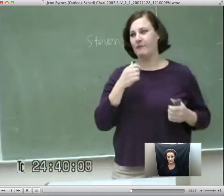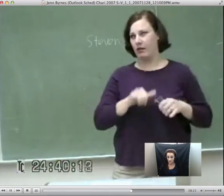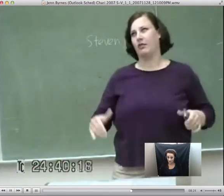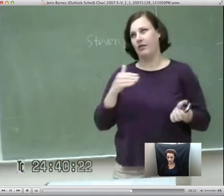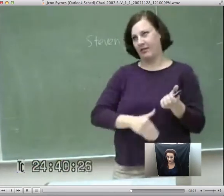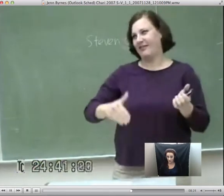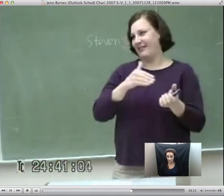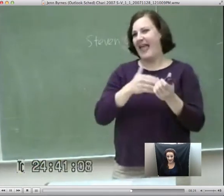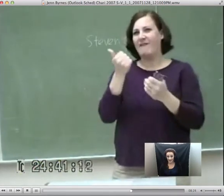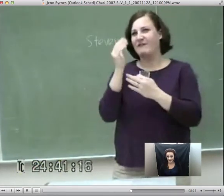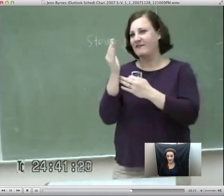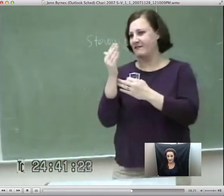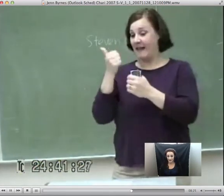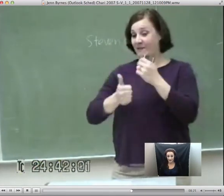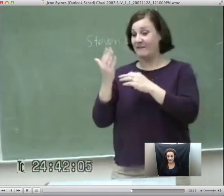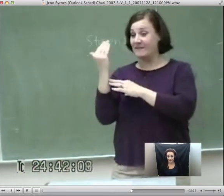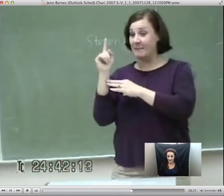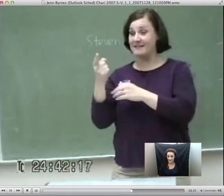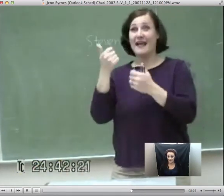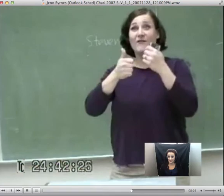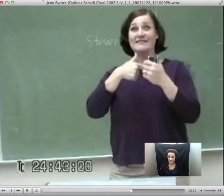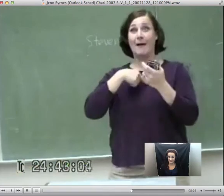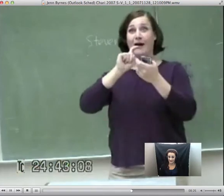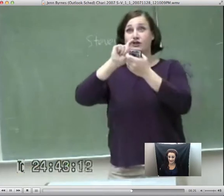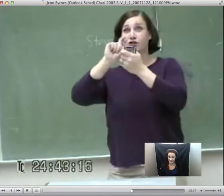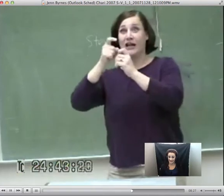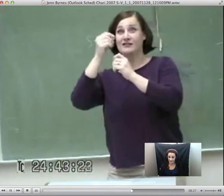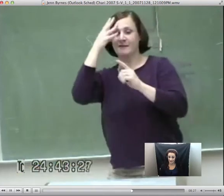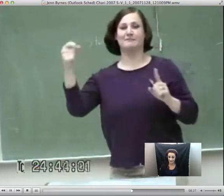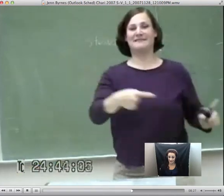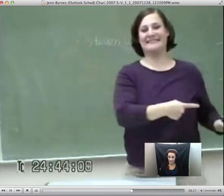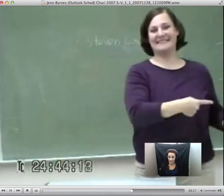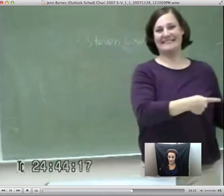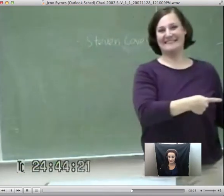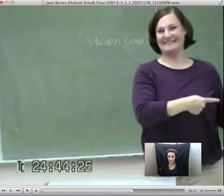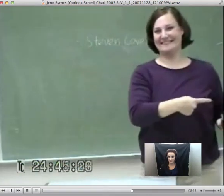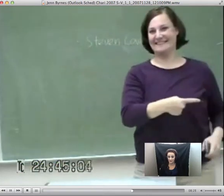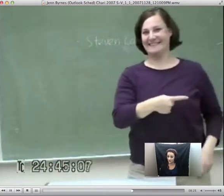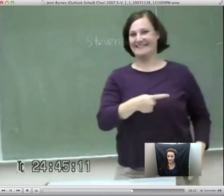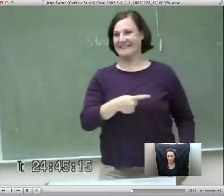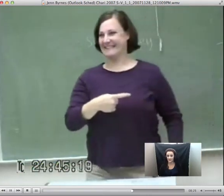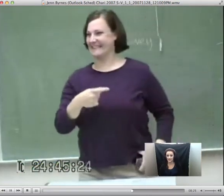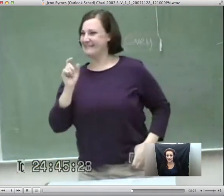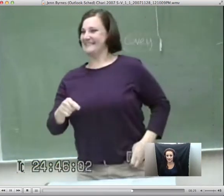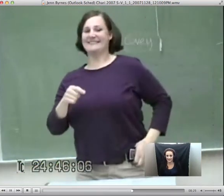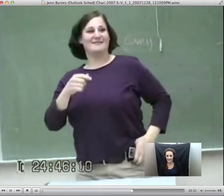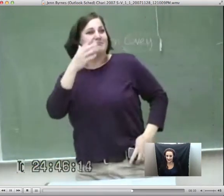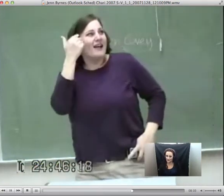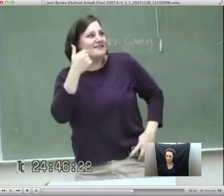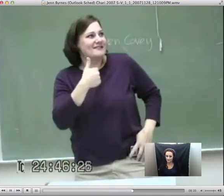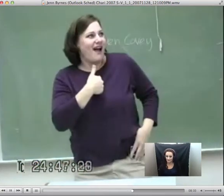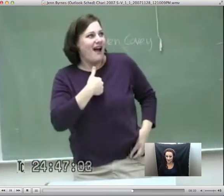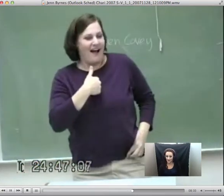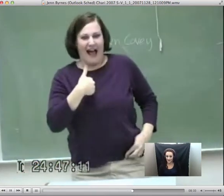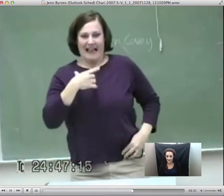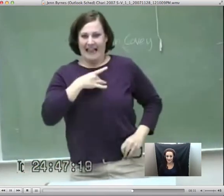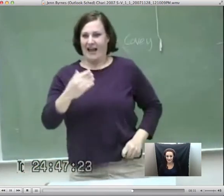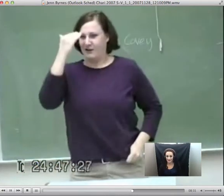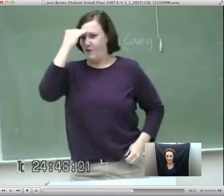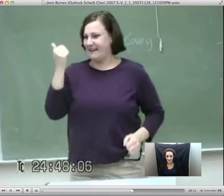So it'll remind me over and over every 15 minutes that I have to do something. Time to change something, and I'll know that because my phone will let me